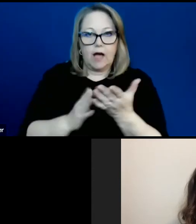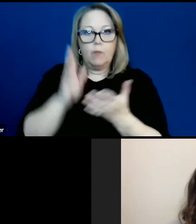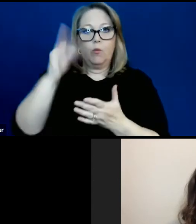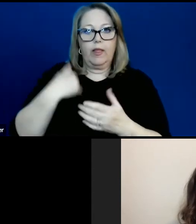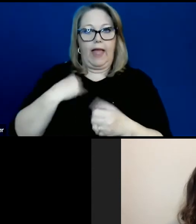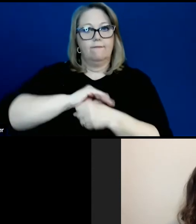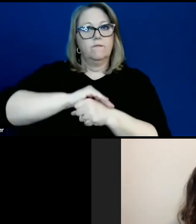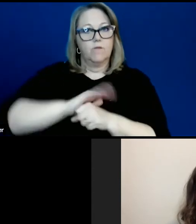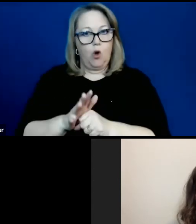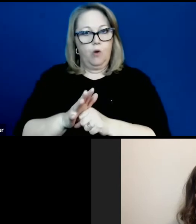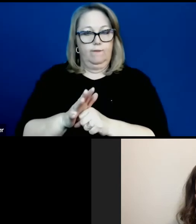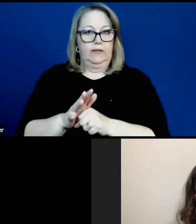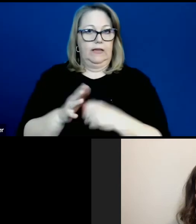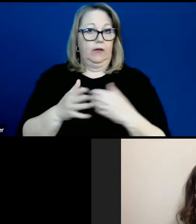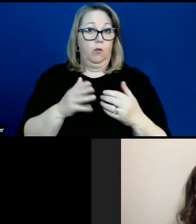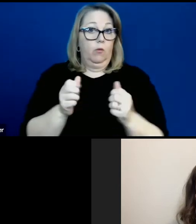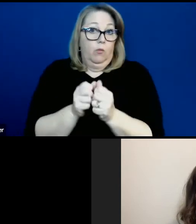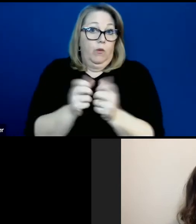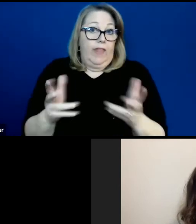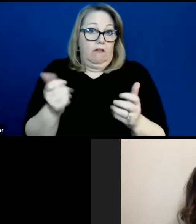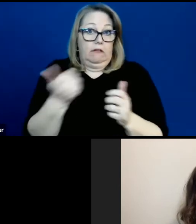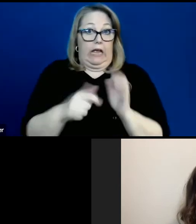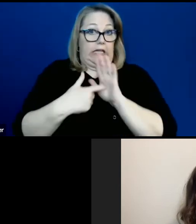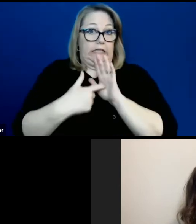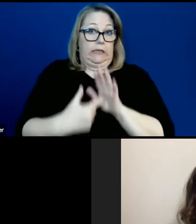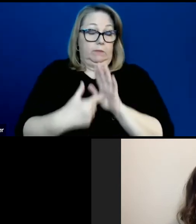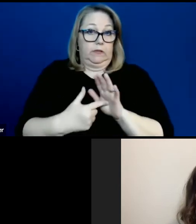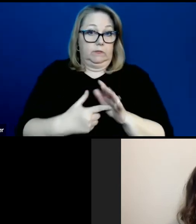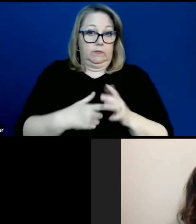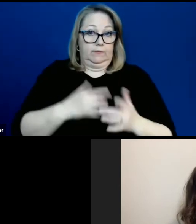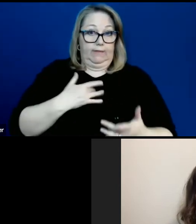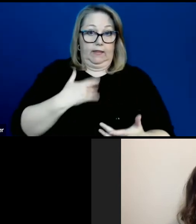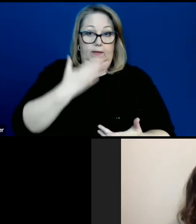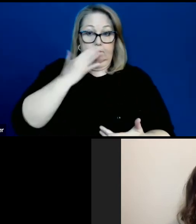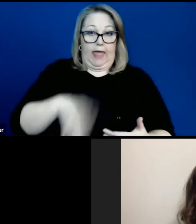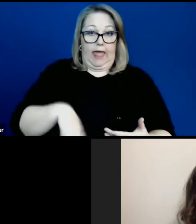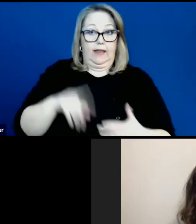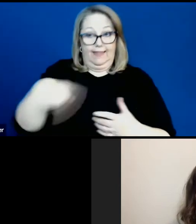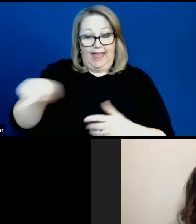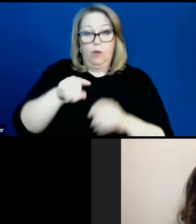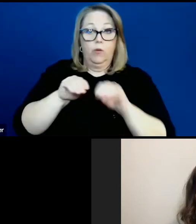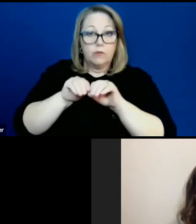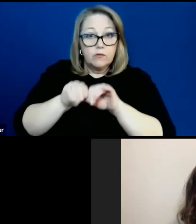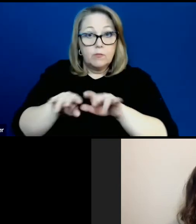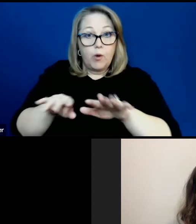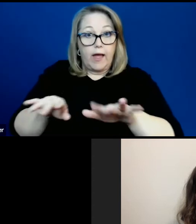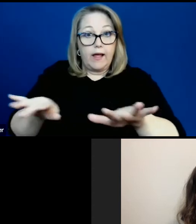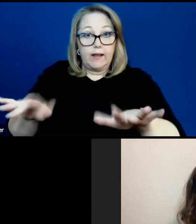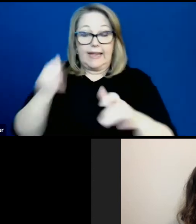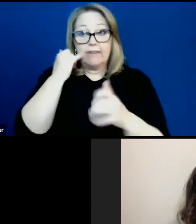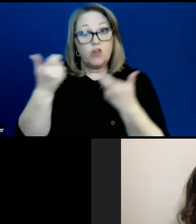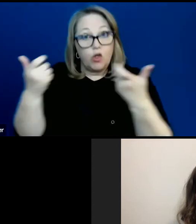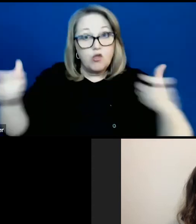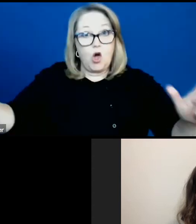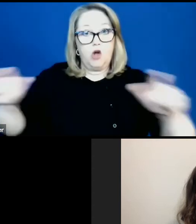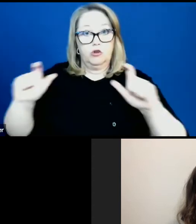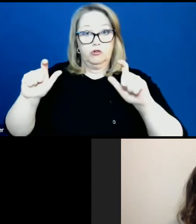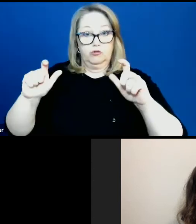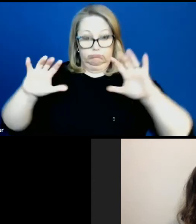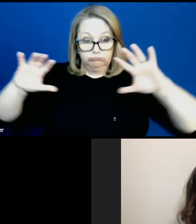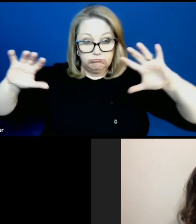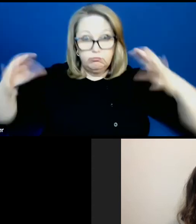either symptomatic or asymptomatic, and they will spread that disease. The larger the group of people, the larger the